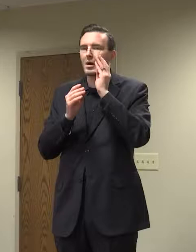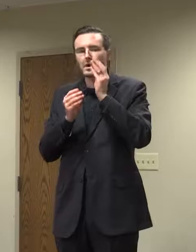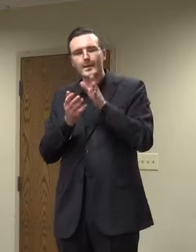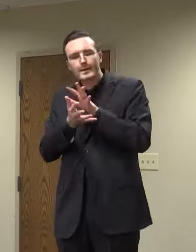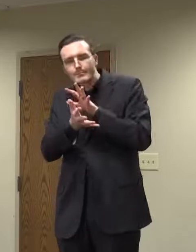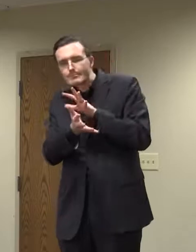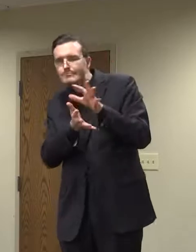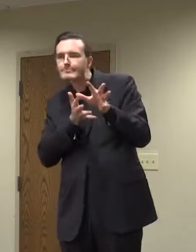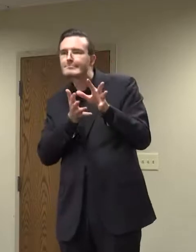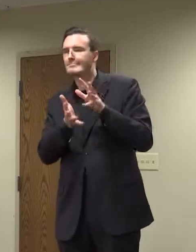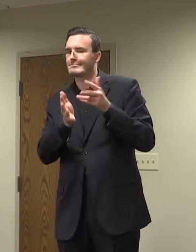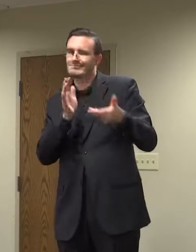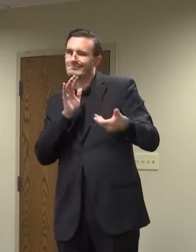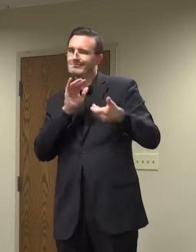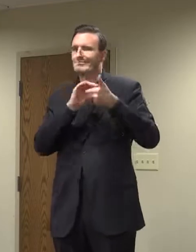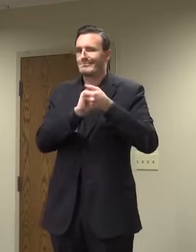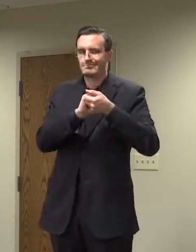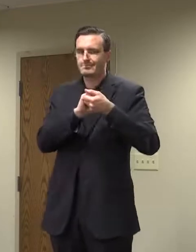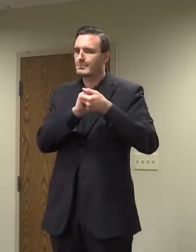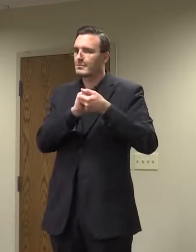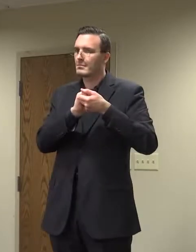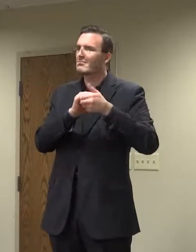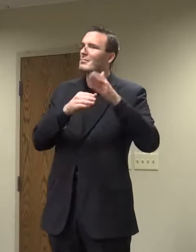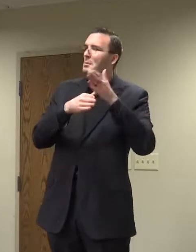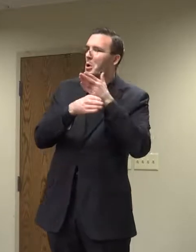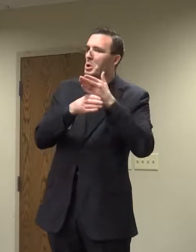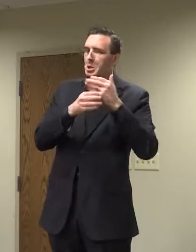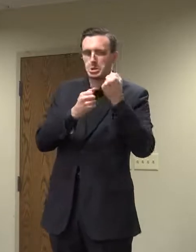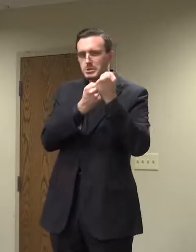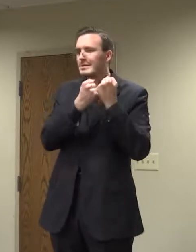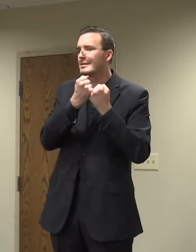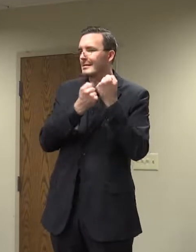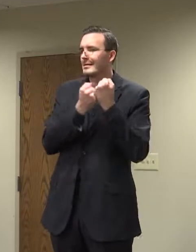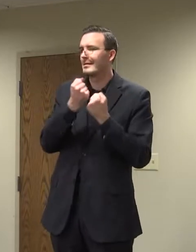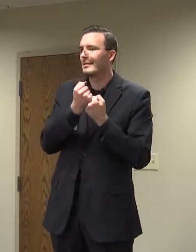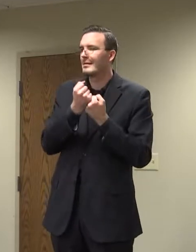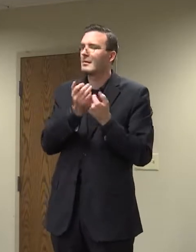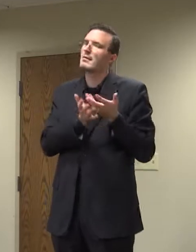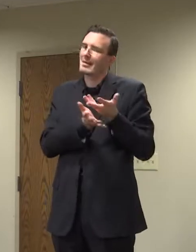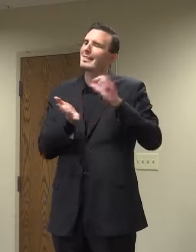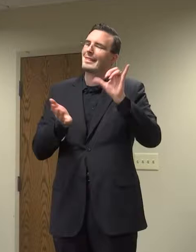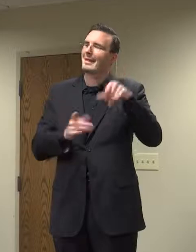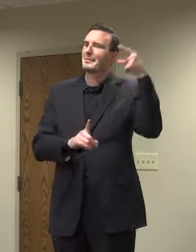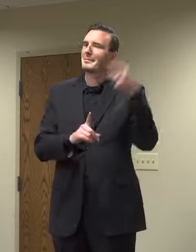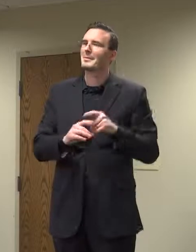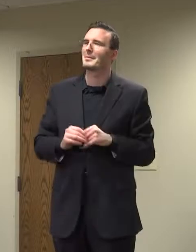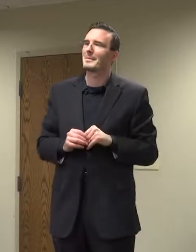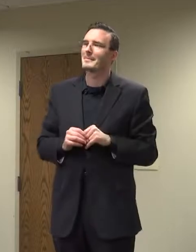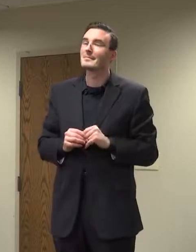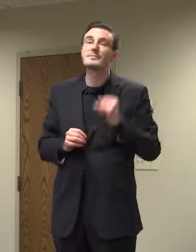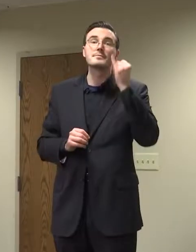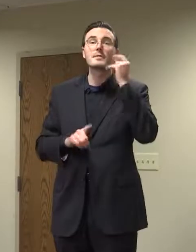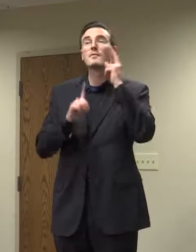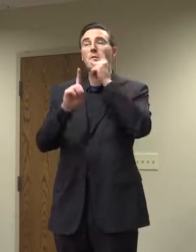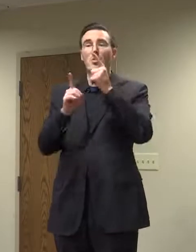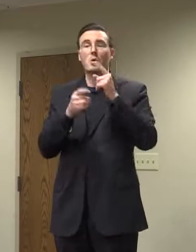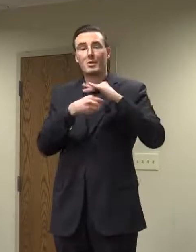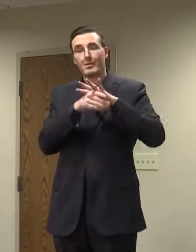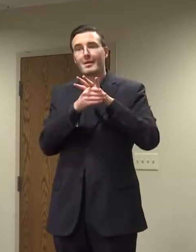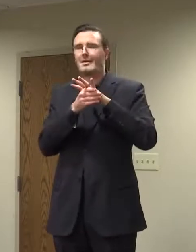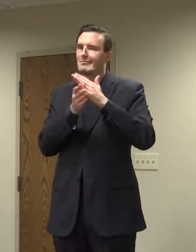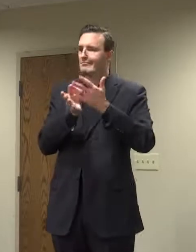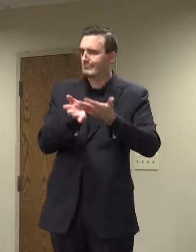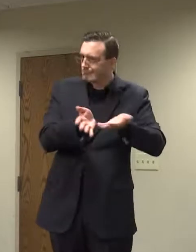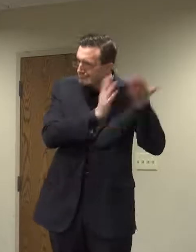partnership. And if we're going to get ourselves through this pandemic and back to our lives and livelihood, no matter if we're talking